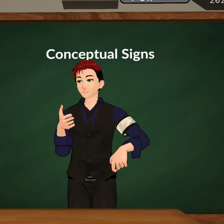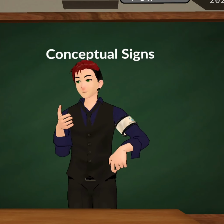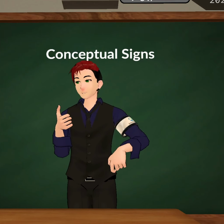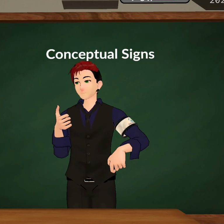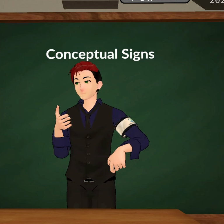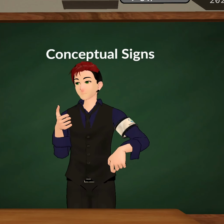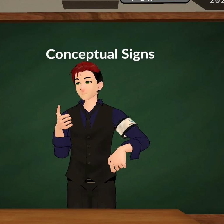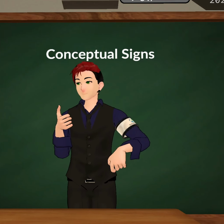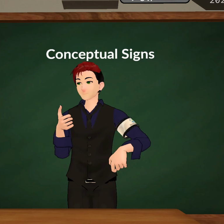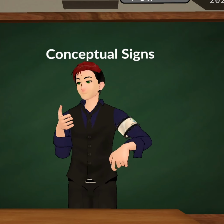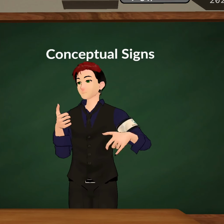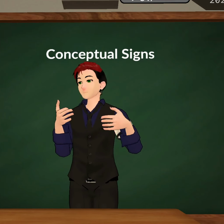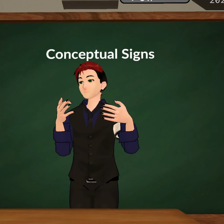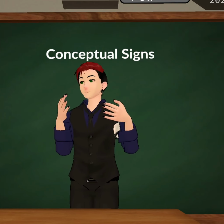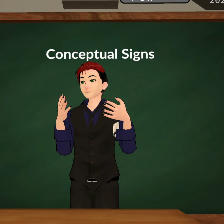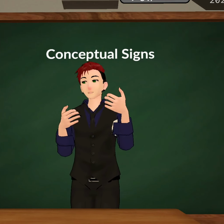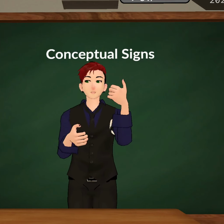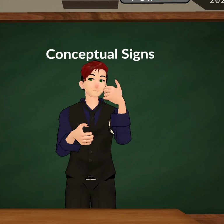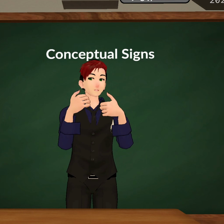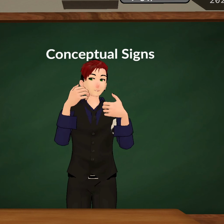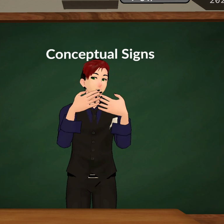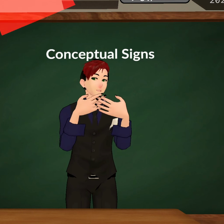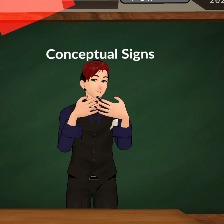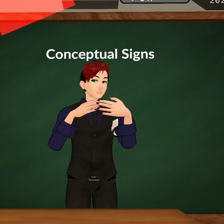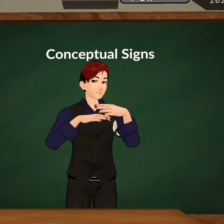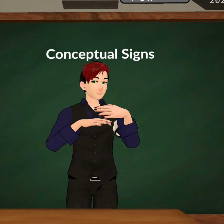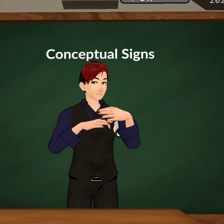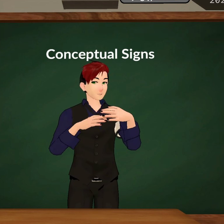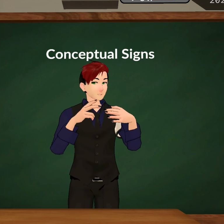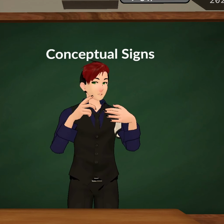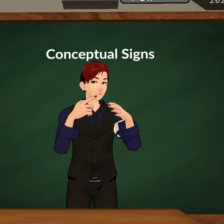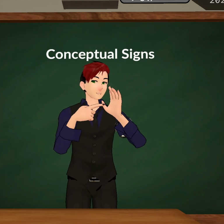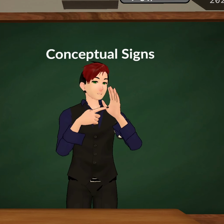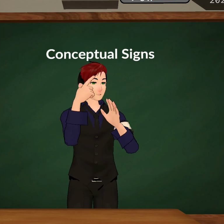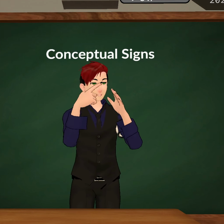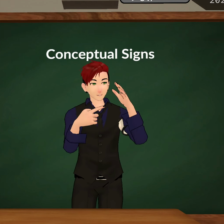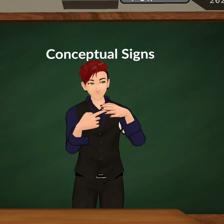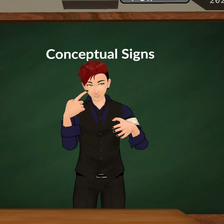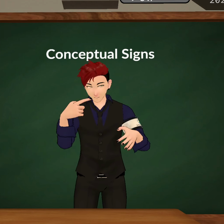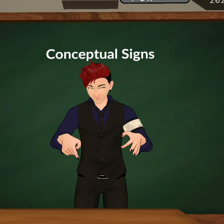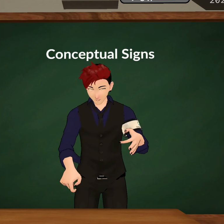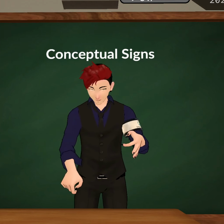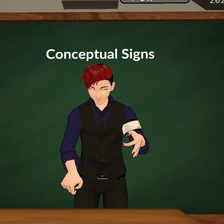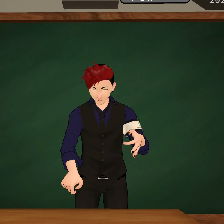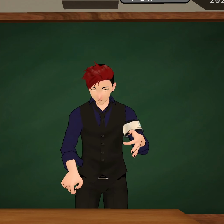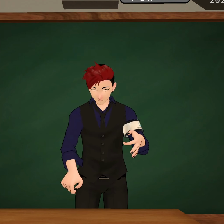doesn't. The most easily readily available example that came to mind for me is